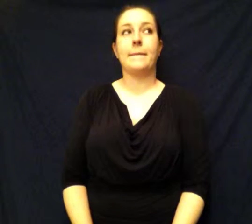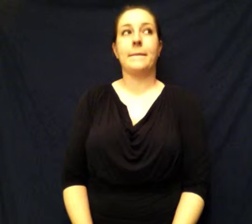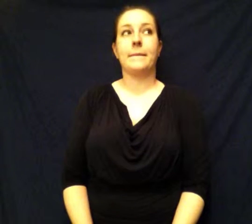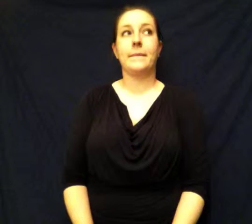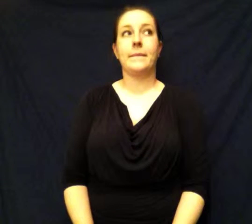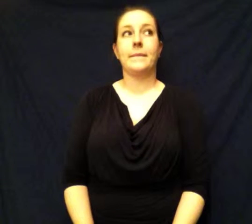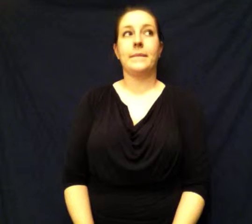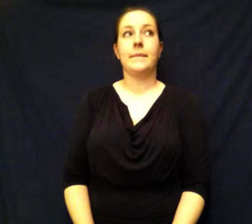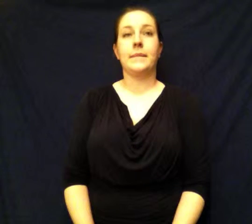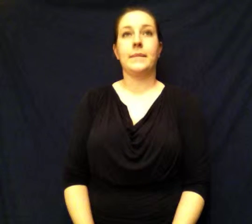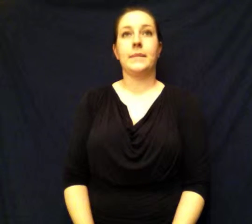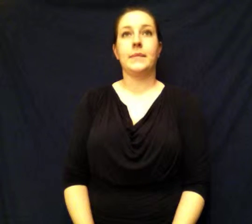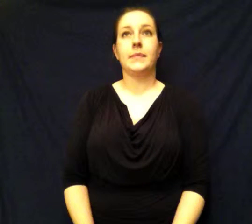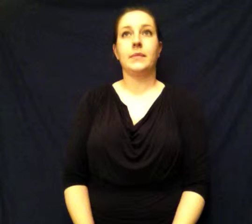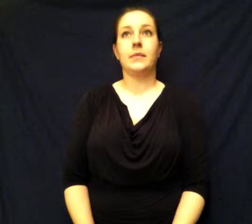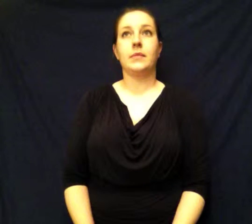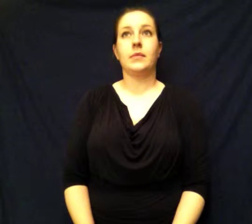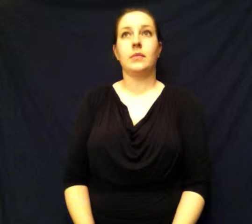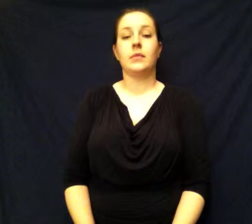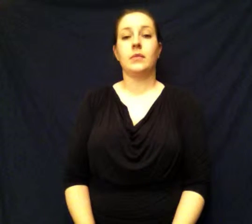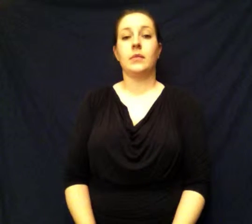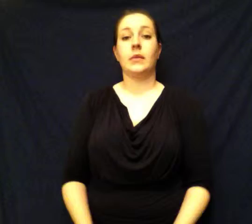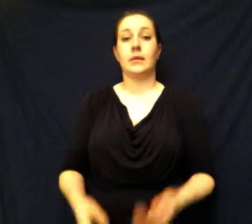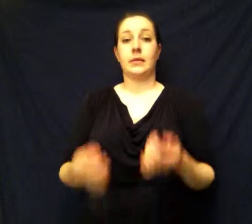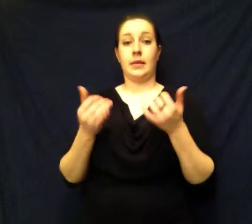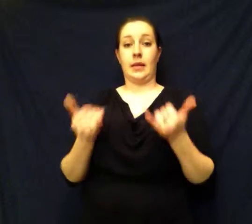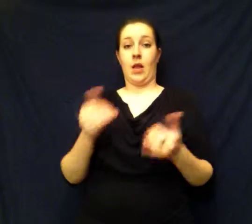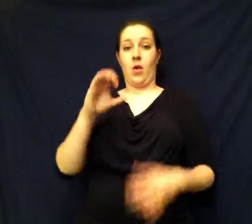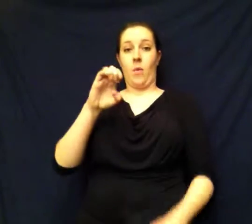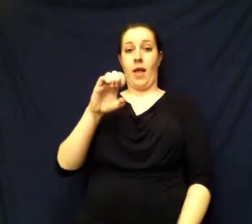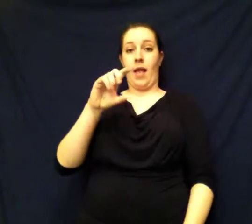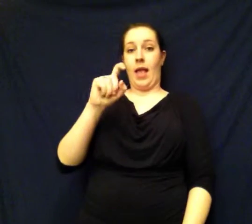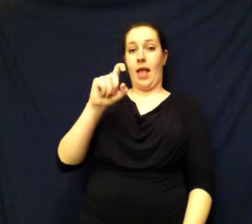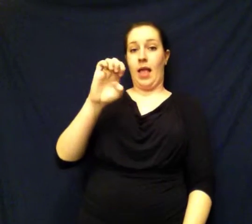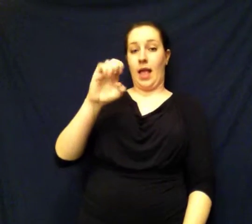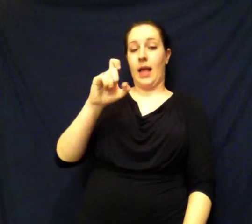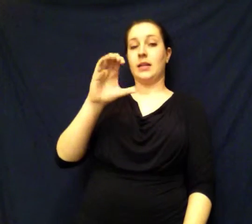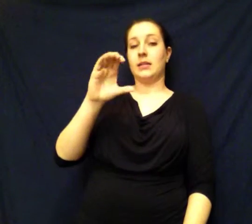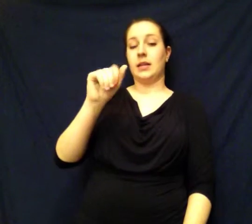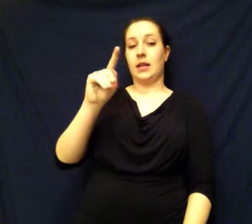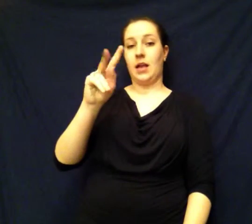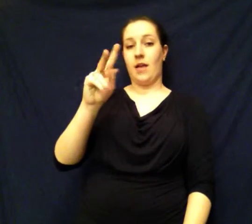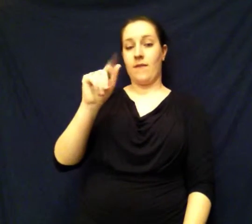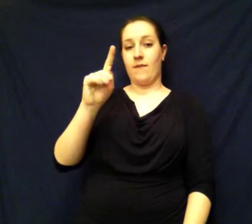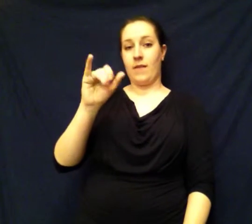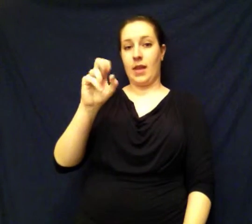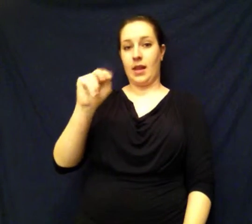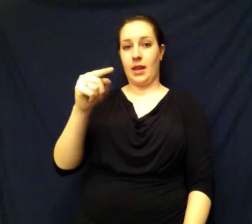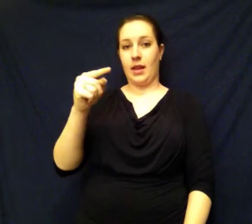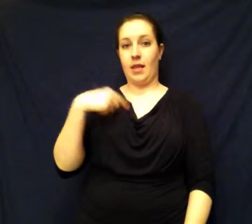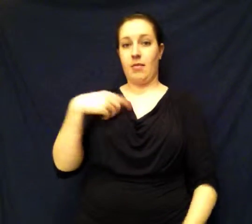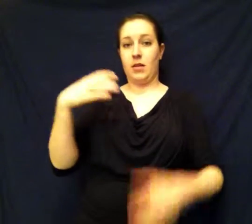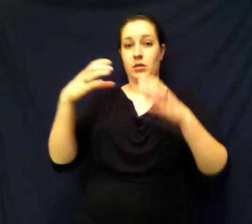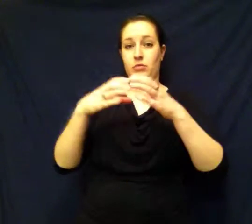Basically, they're excavating to relocate the tunnel excavated in 1945 by Clarence Kleindienst